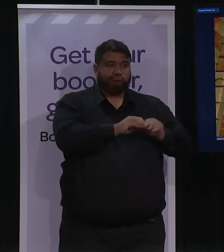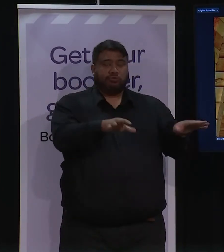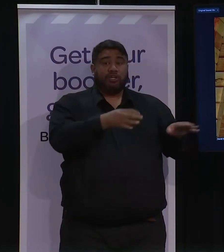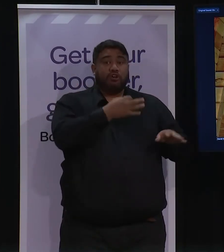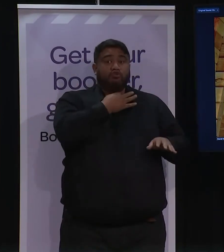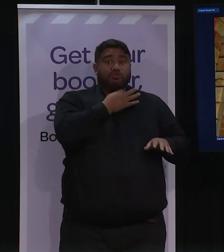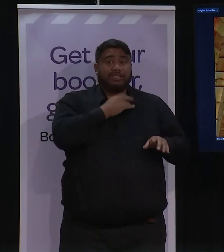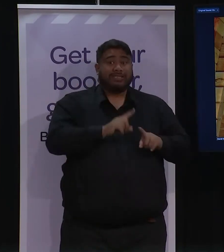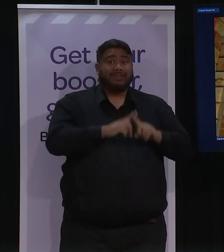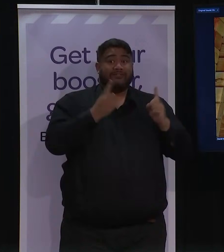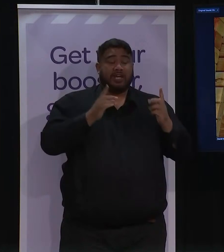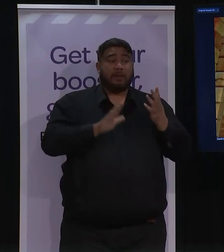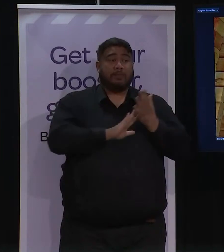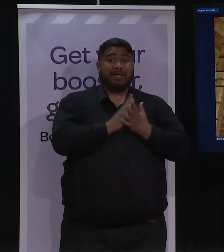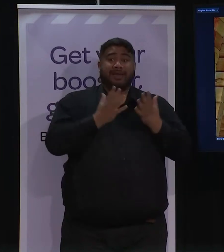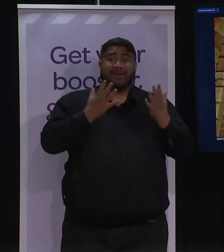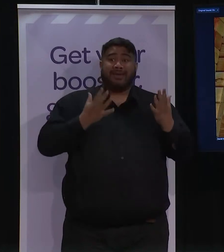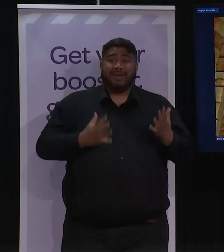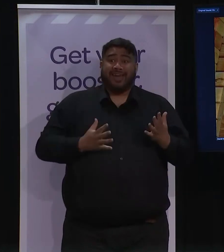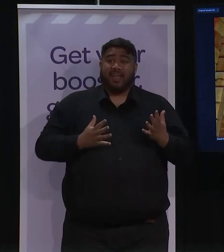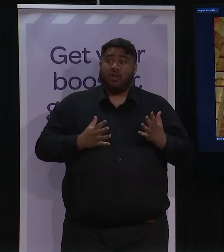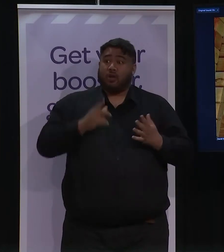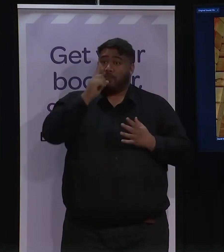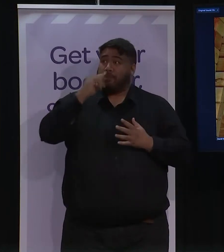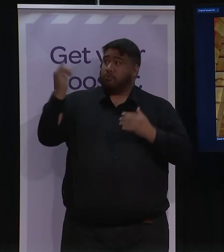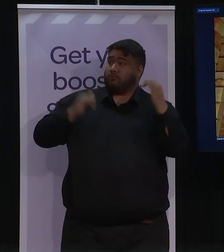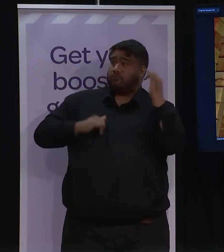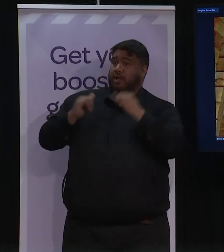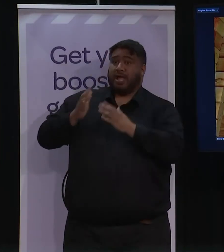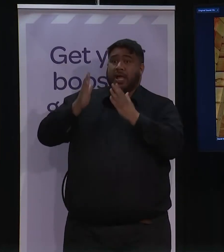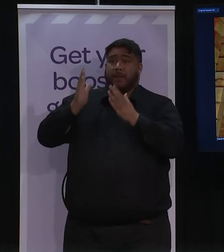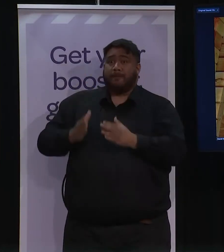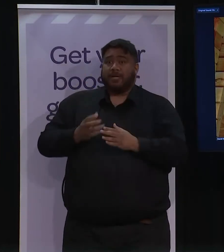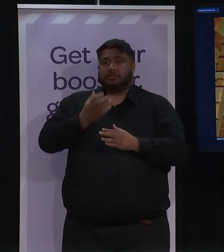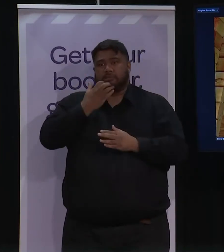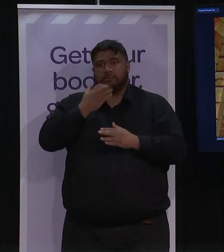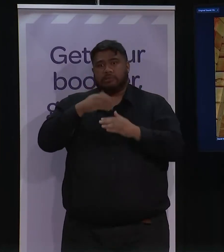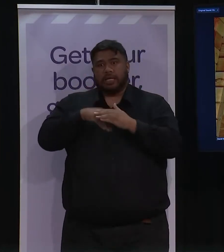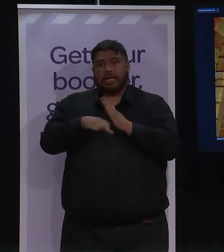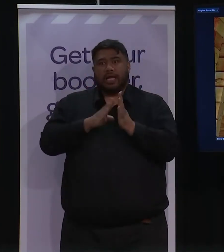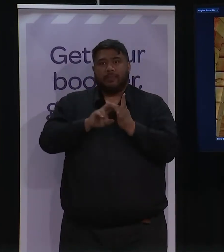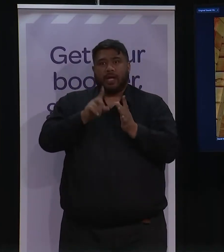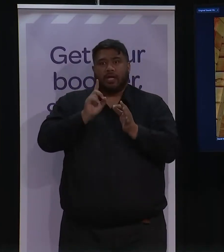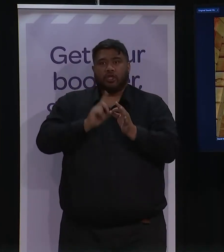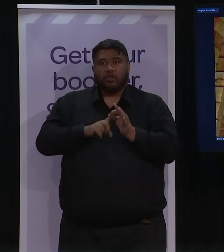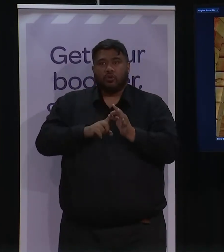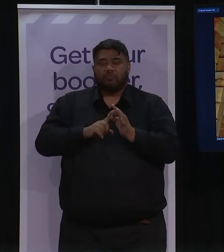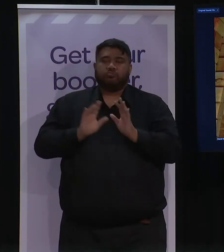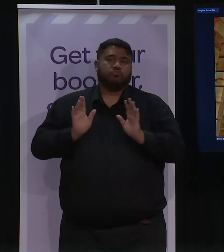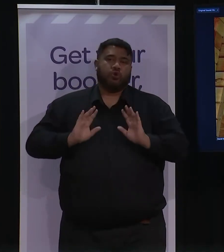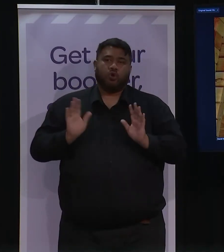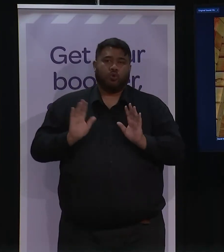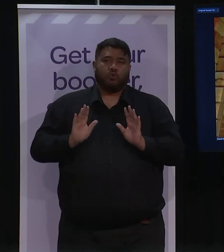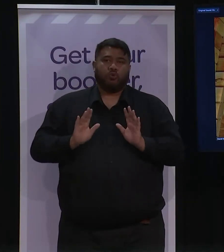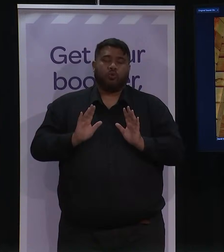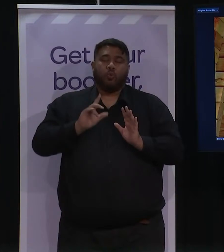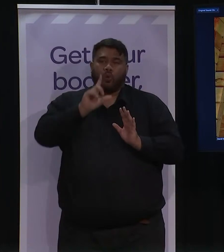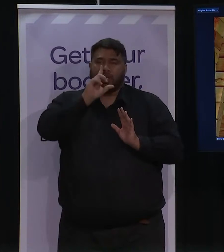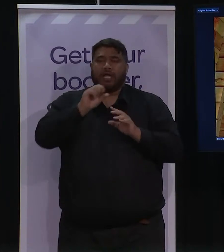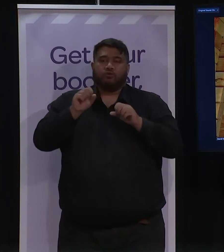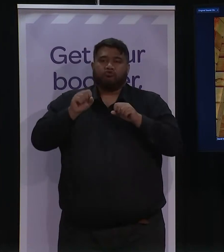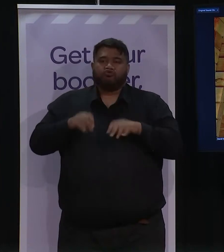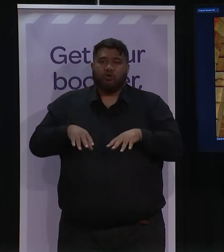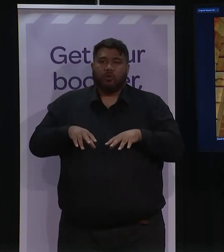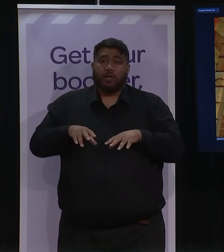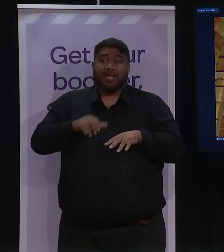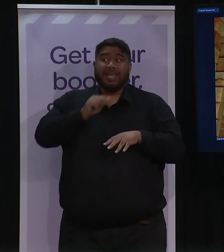believe it's now appropriate to drop the requirement for self-isolation of fully vaccinated travellers after they arrive